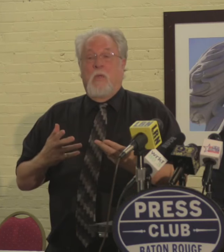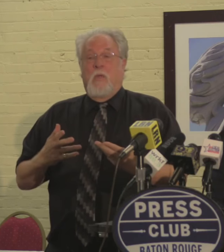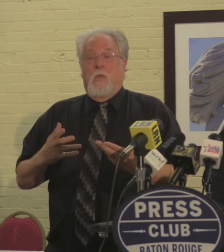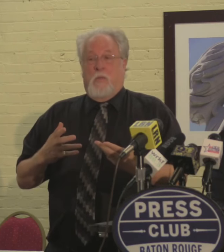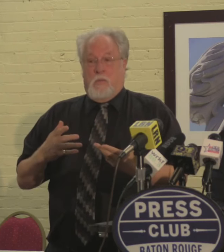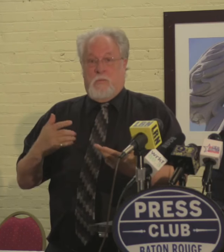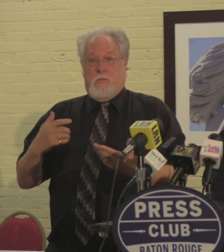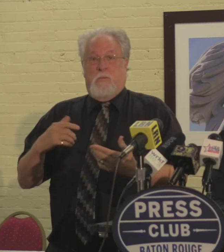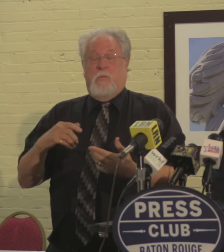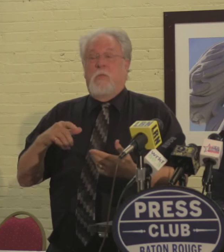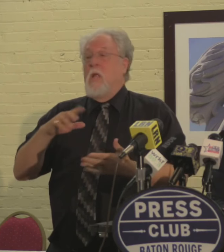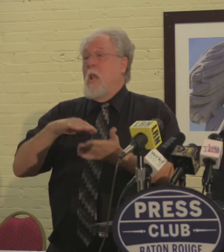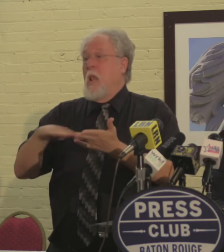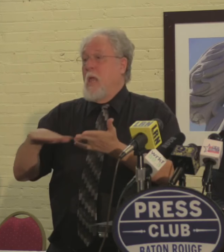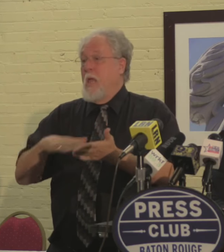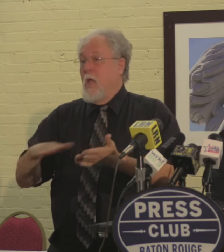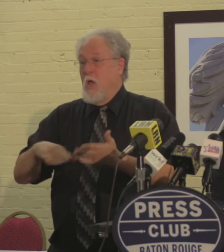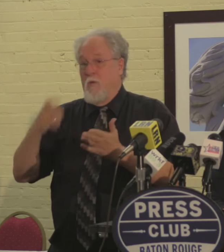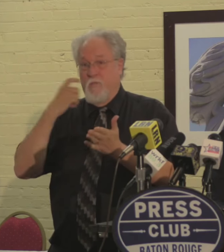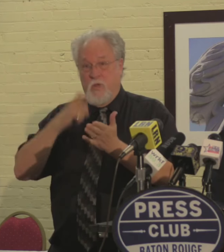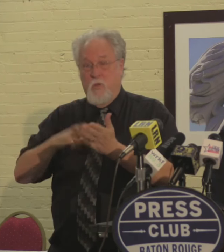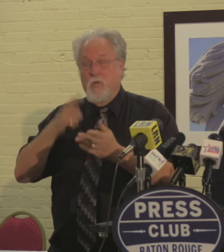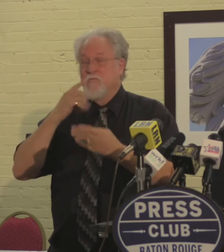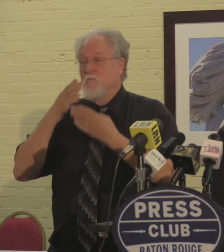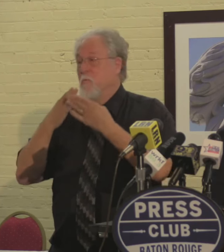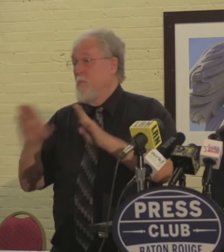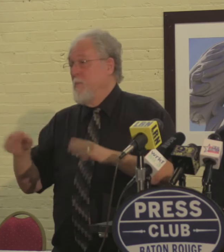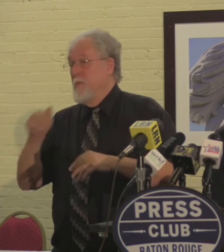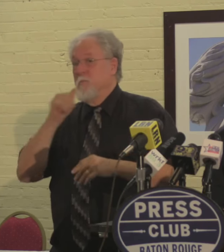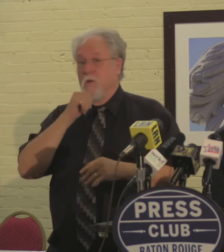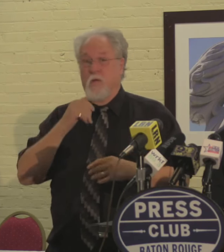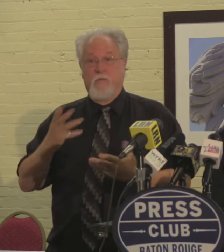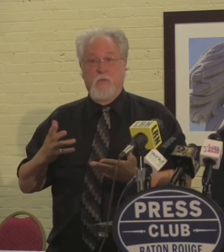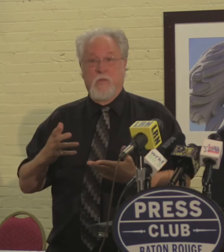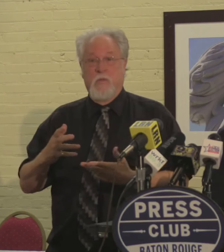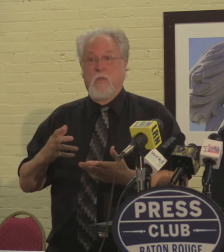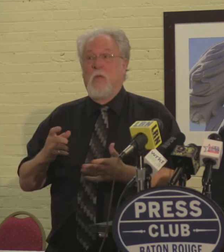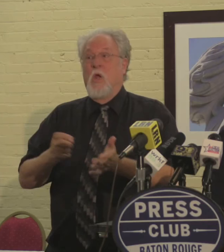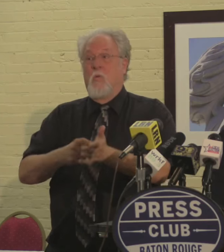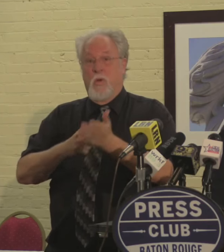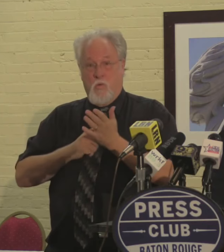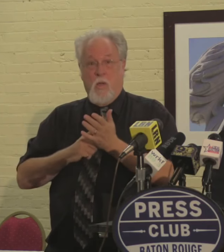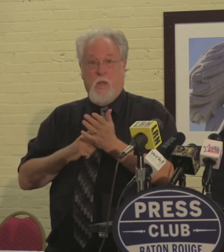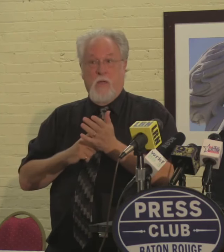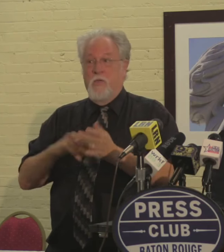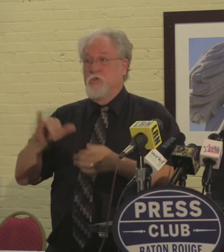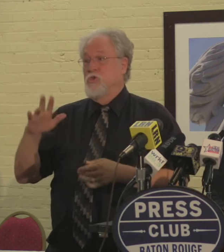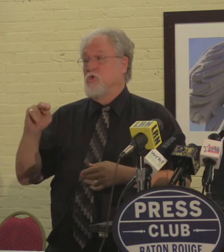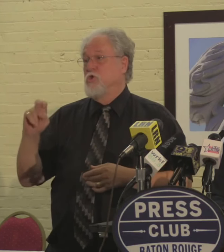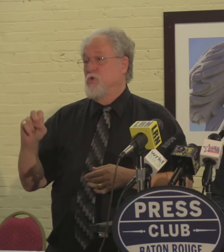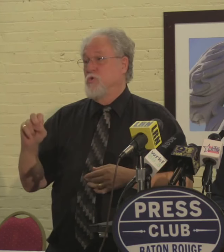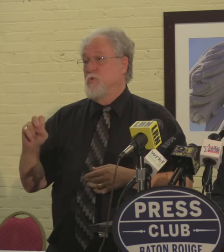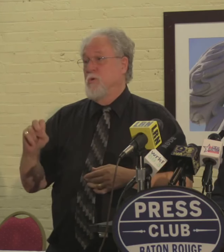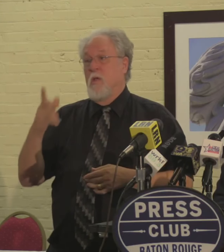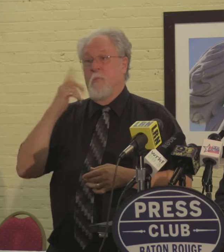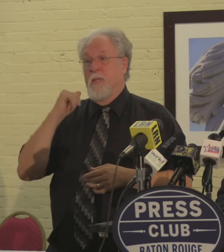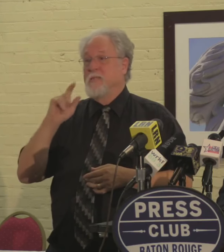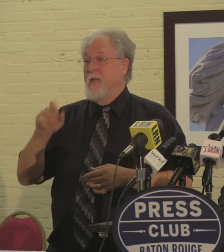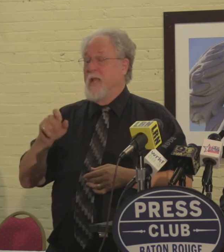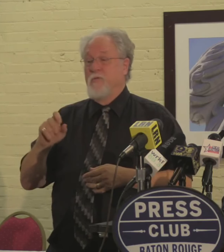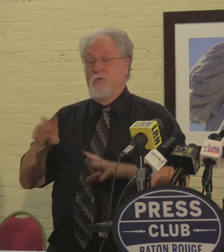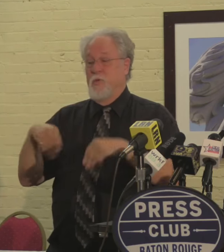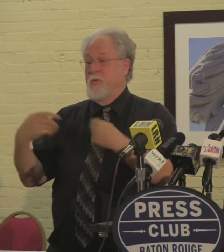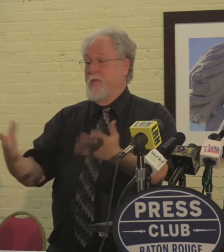Layoff notices in both the public and private sector will be required in the month of June because you have to give